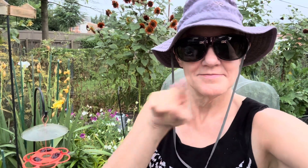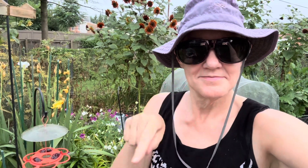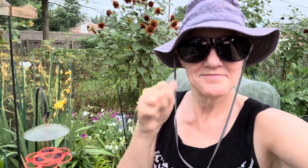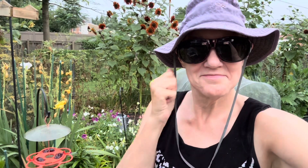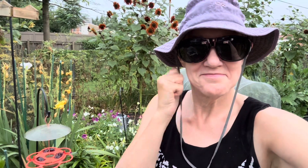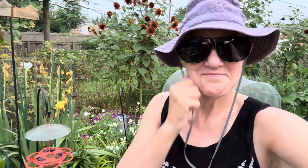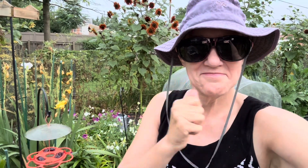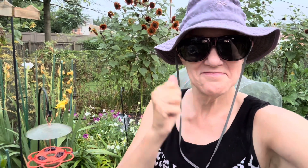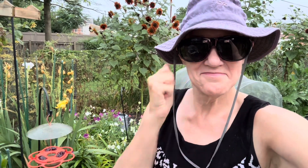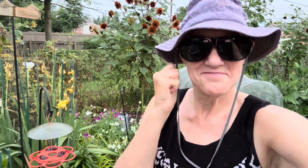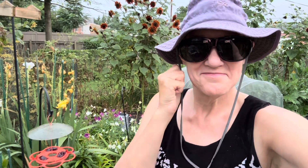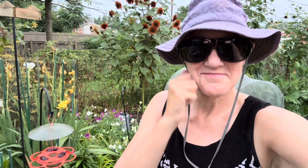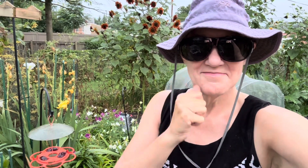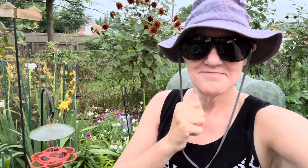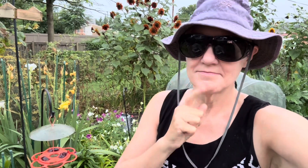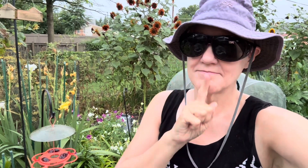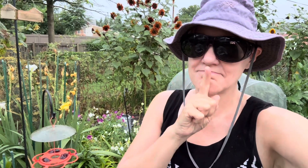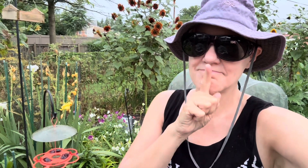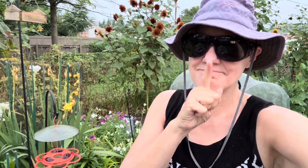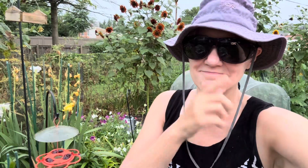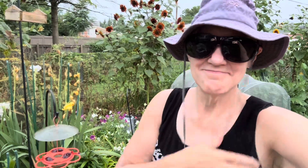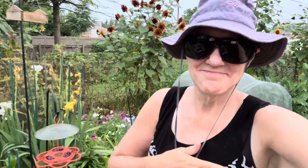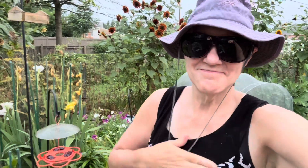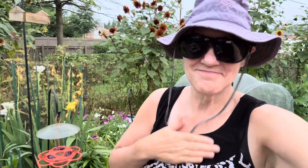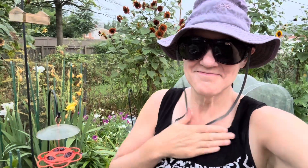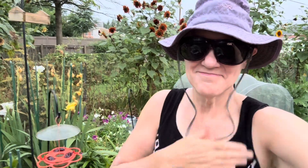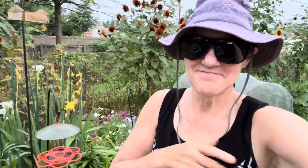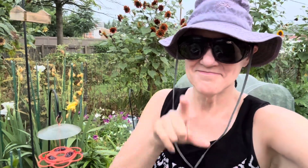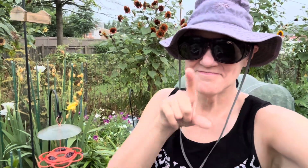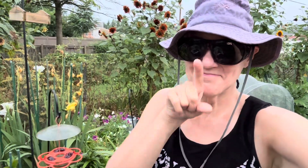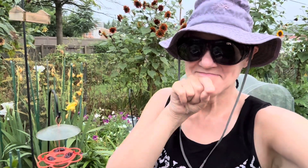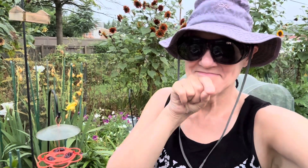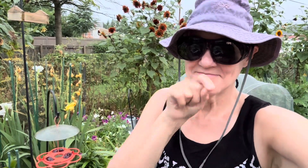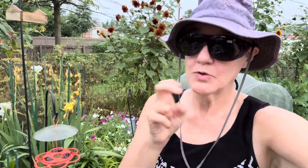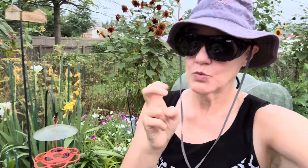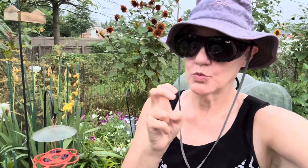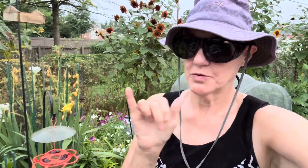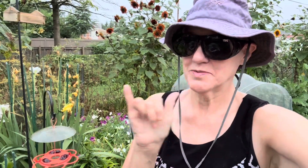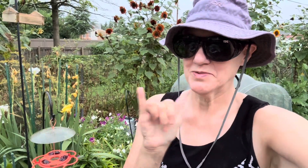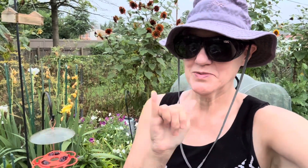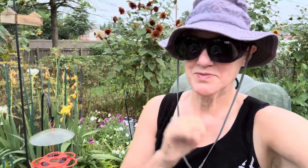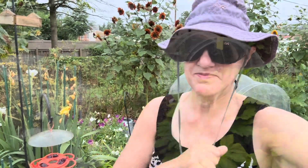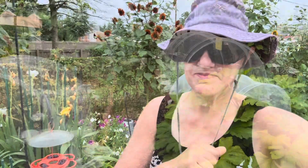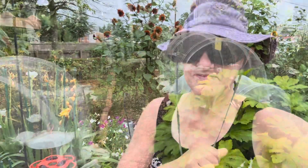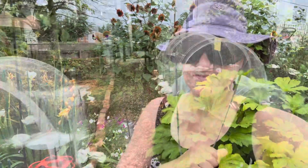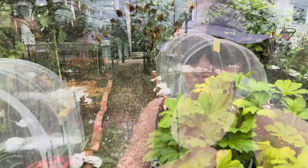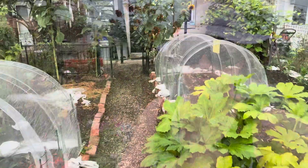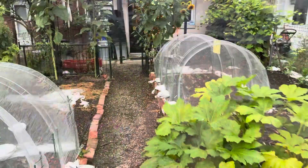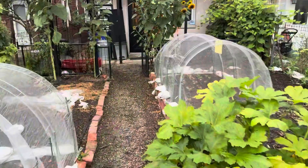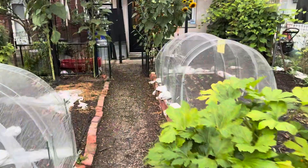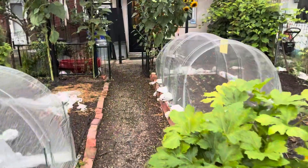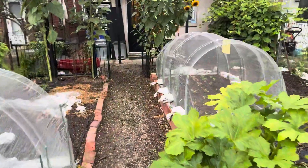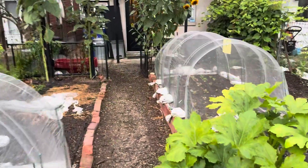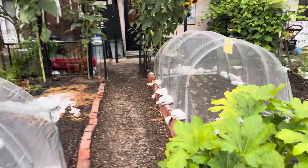And this year, a crow has been coming and getting a bite every day. I really enjoy the birds and the squirrels